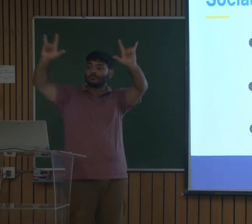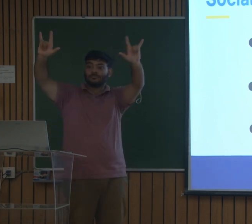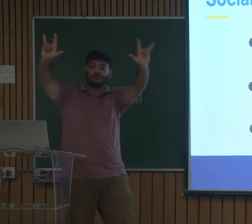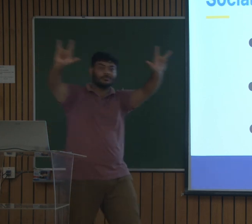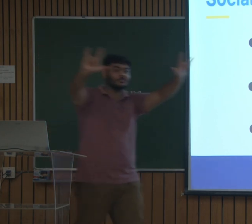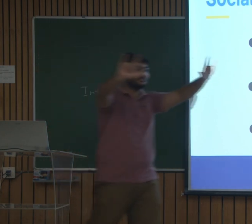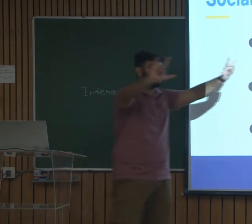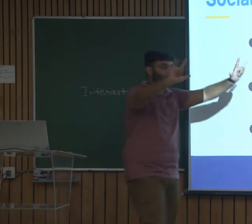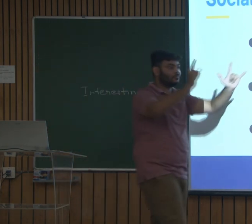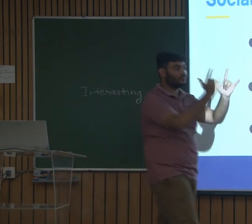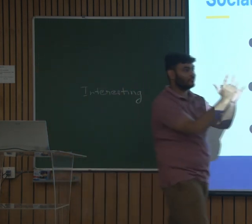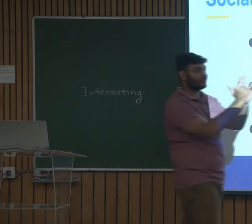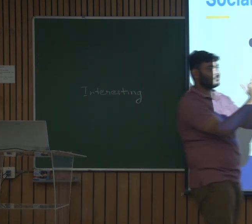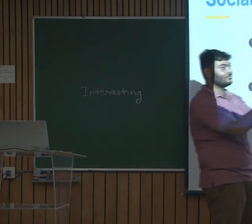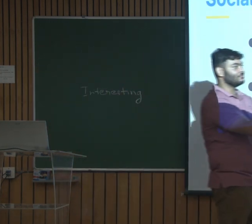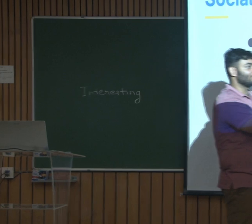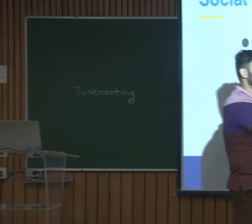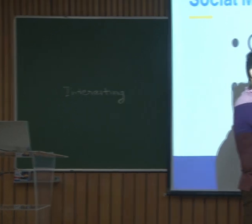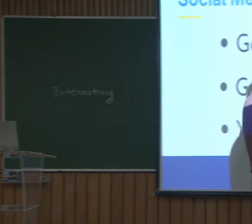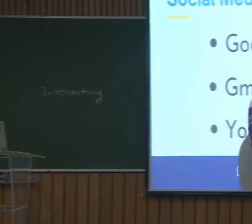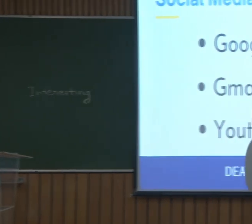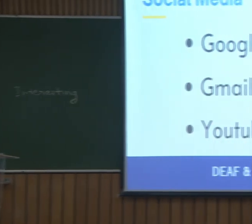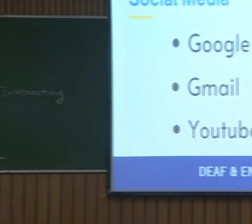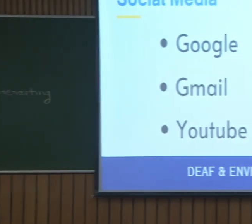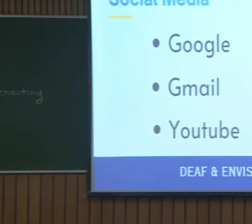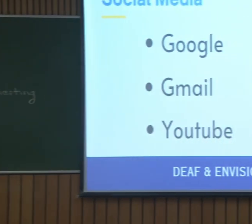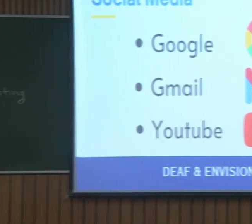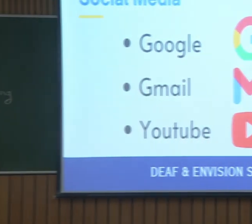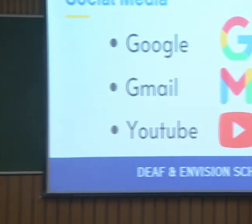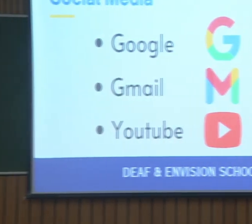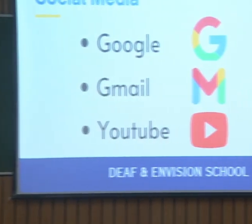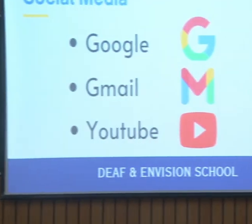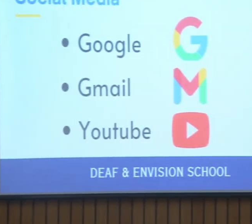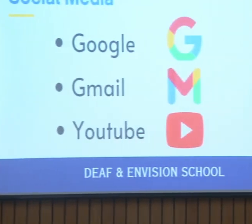Wi-Fi.